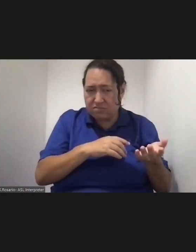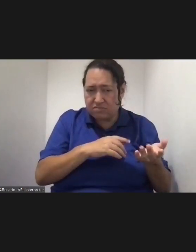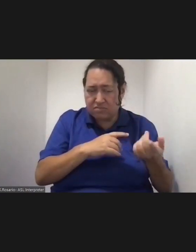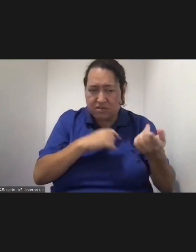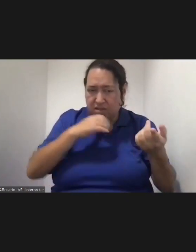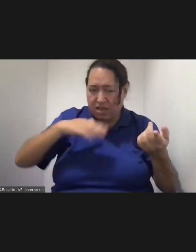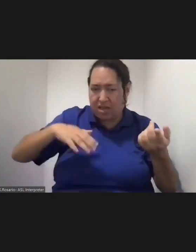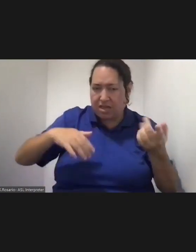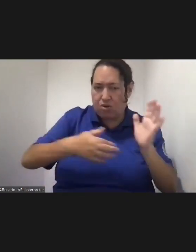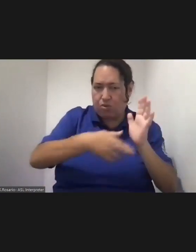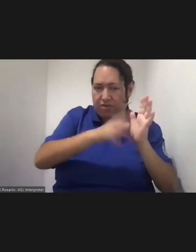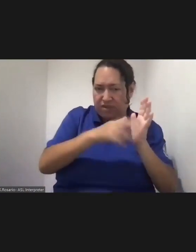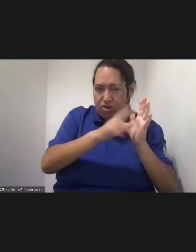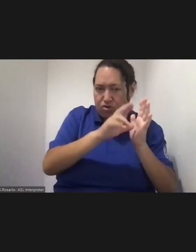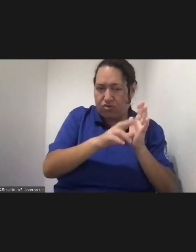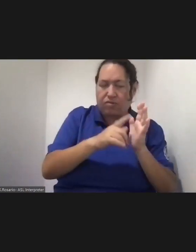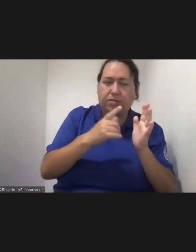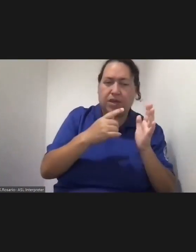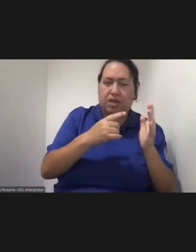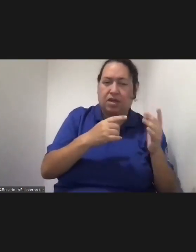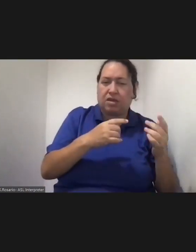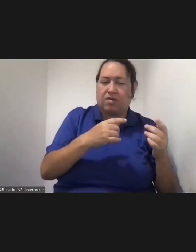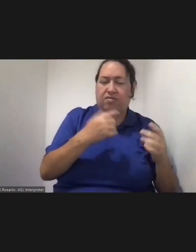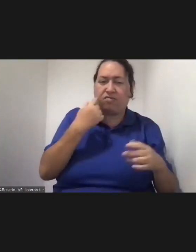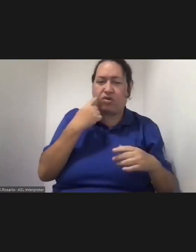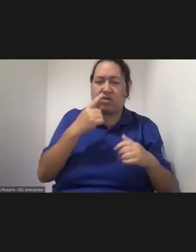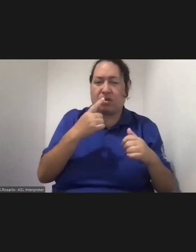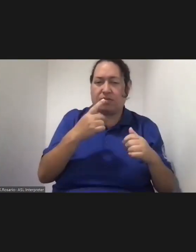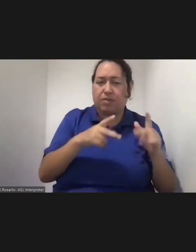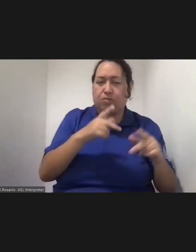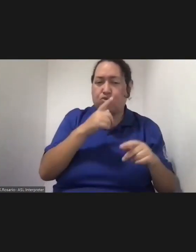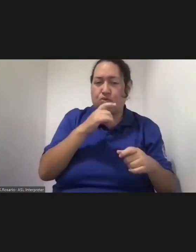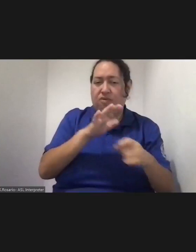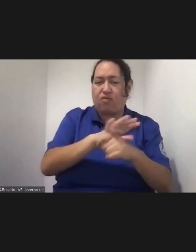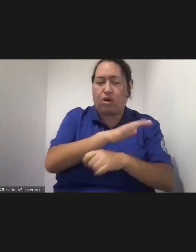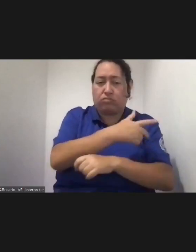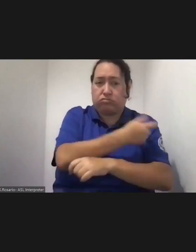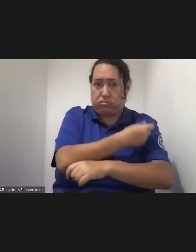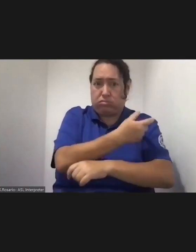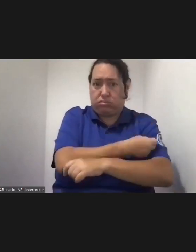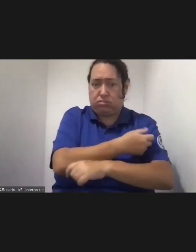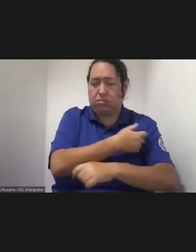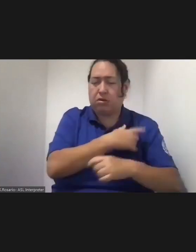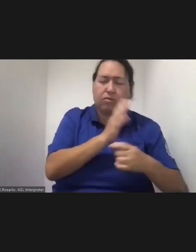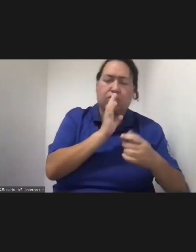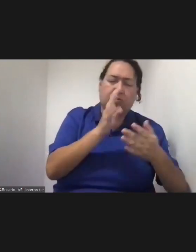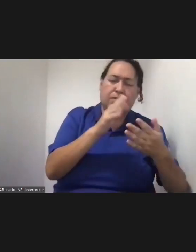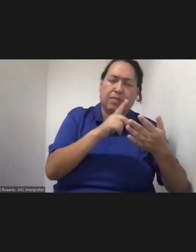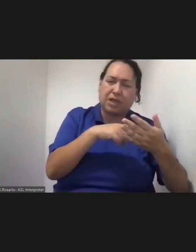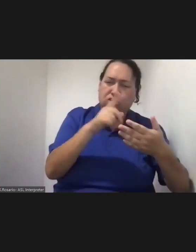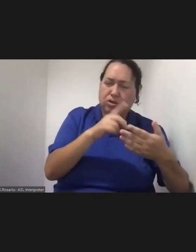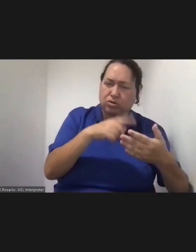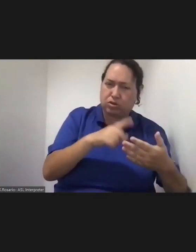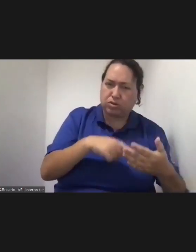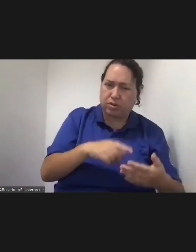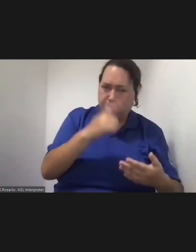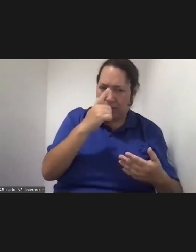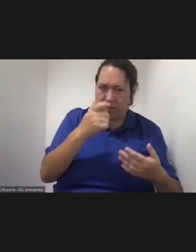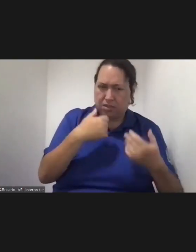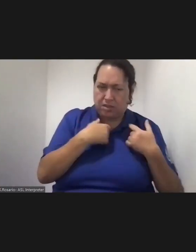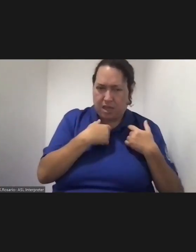review these very specific cases yet at this time, but it's something that we will be looking into because there are breakthrough